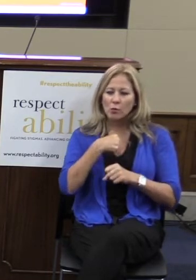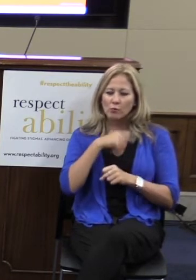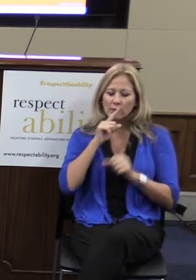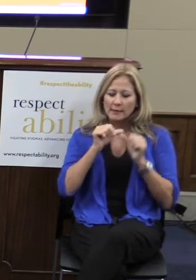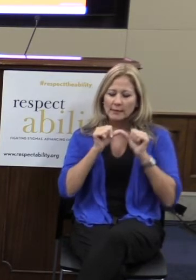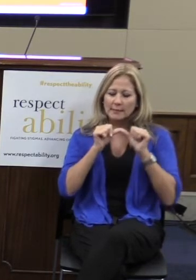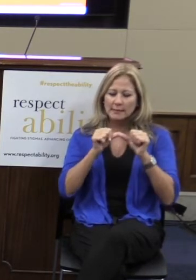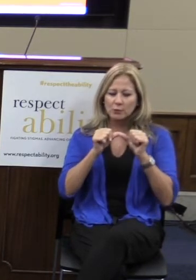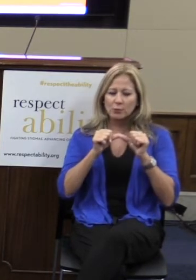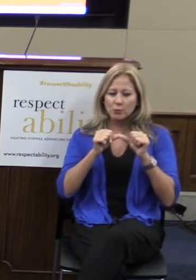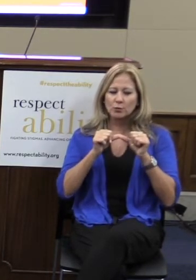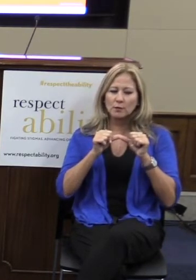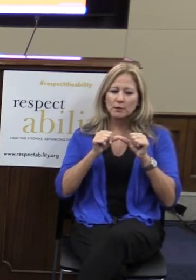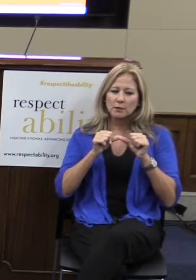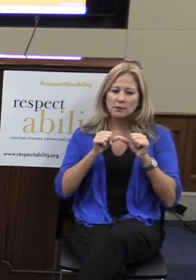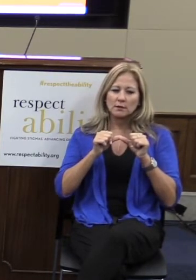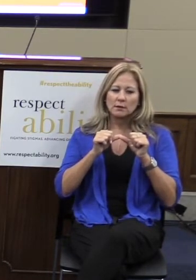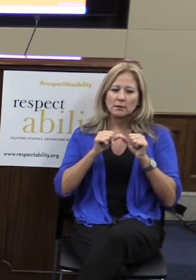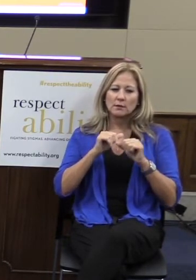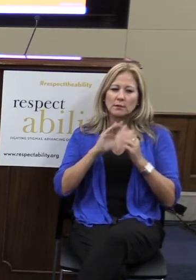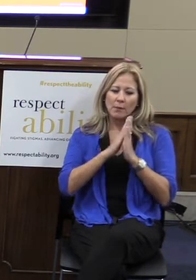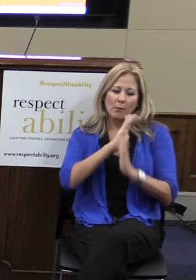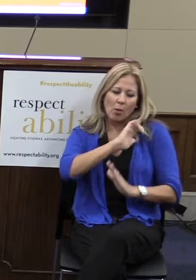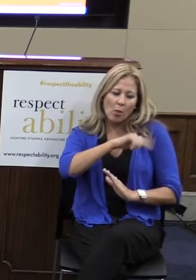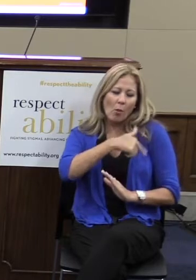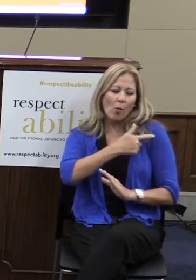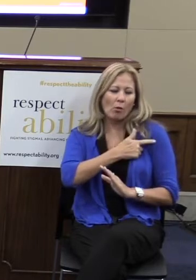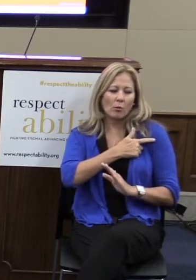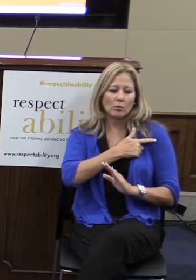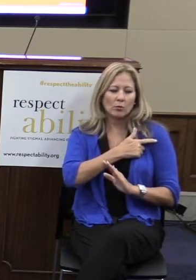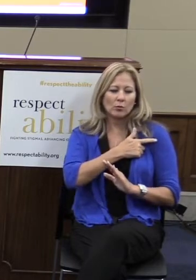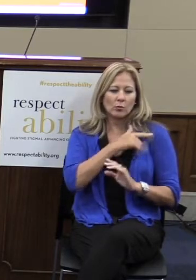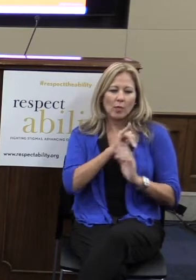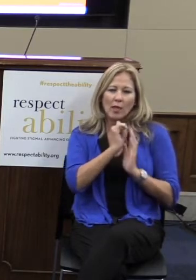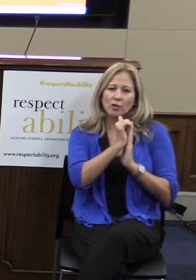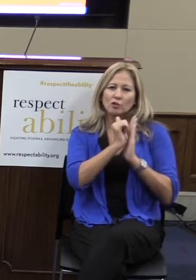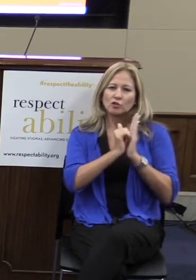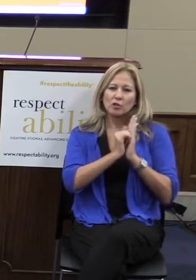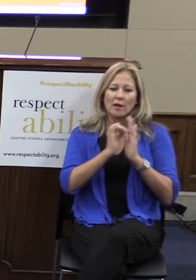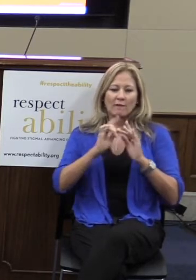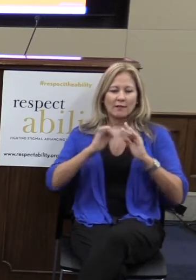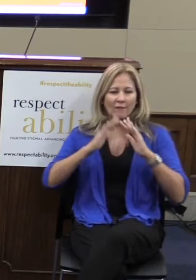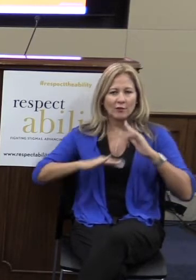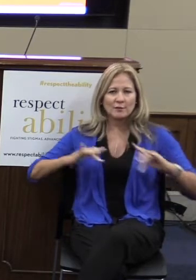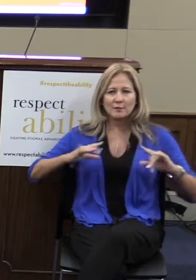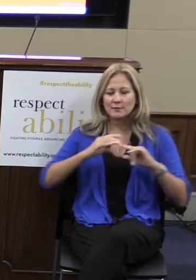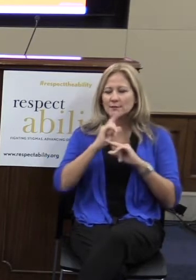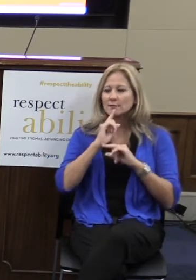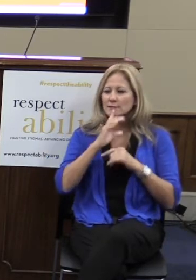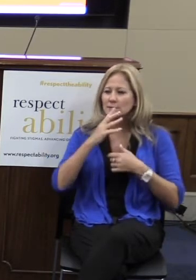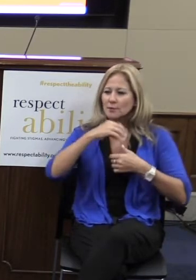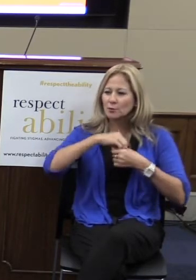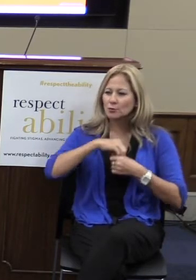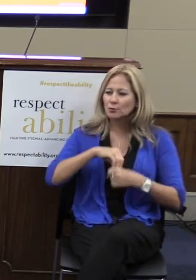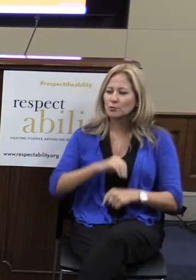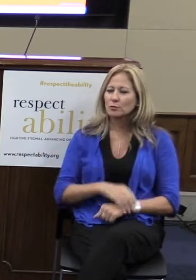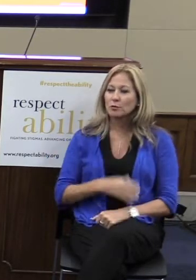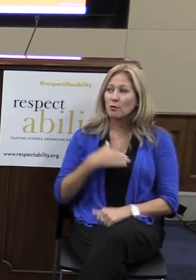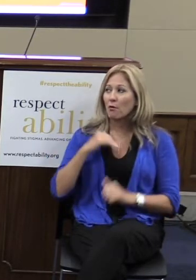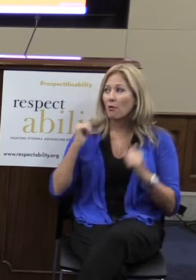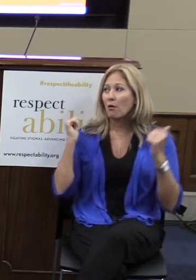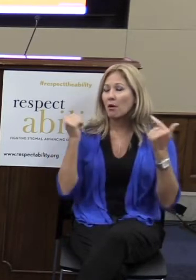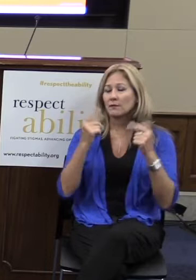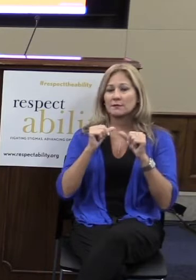continue and we become loyal to that agenda of diversity and inclusion. All of us have